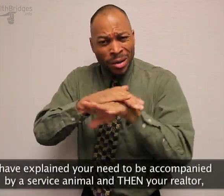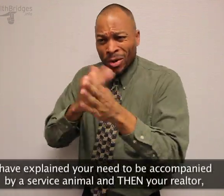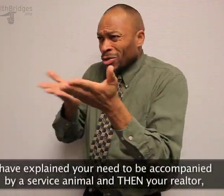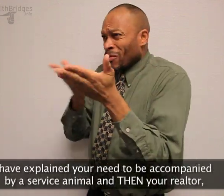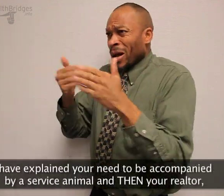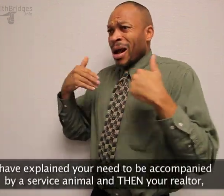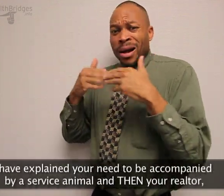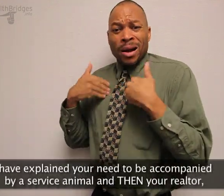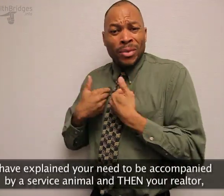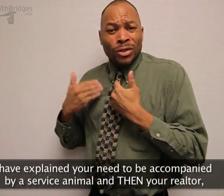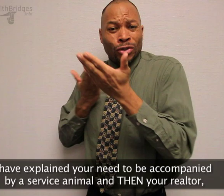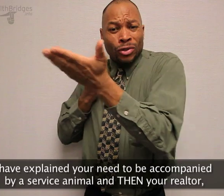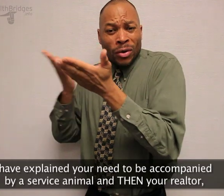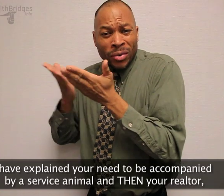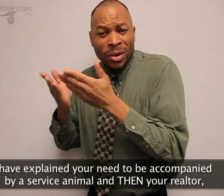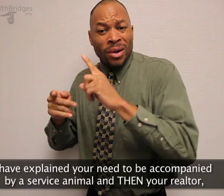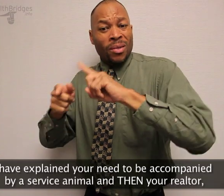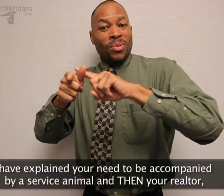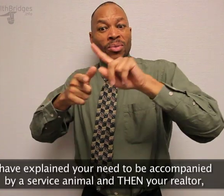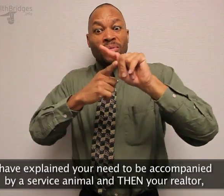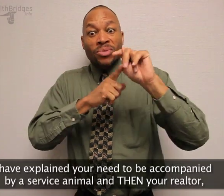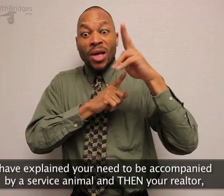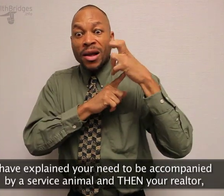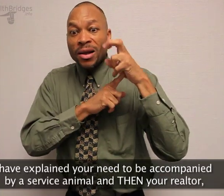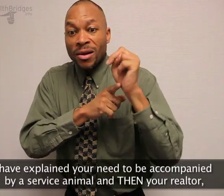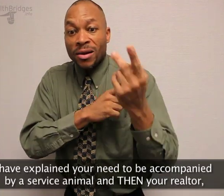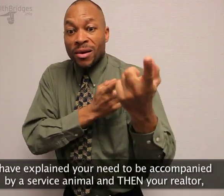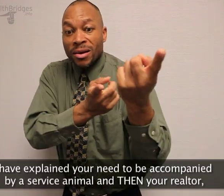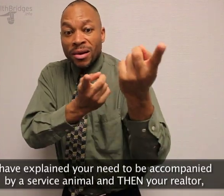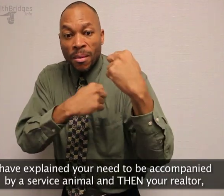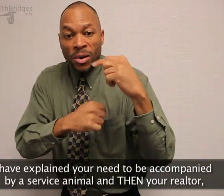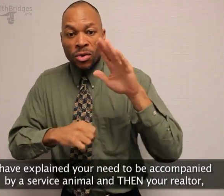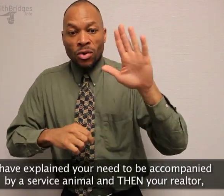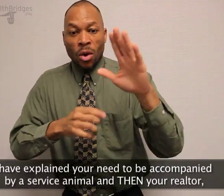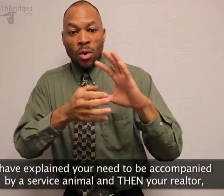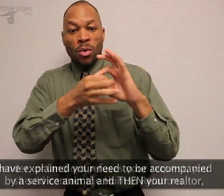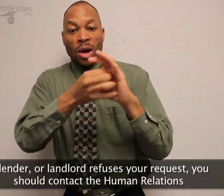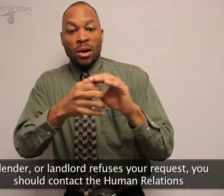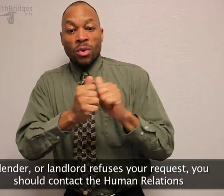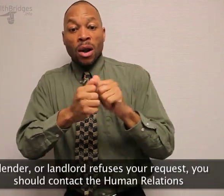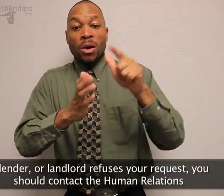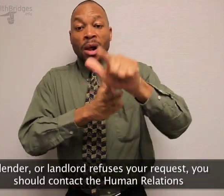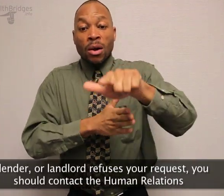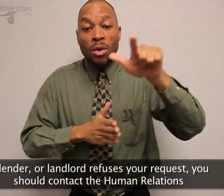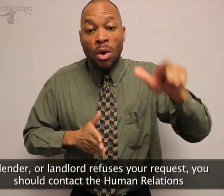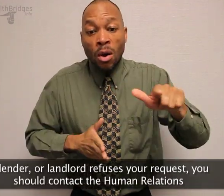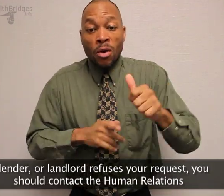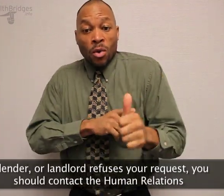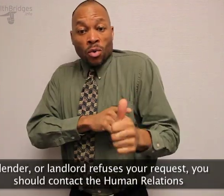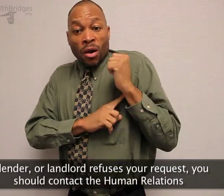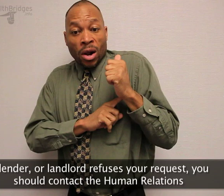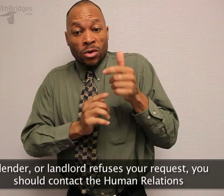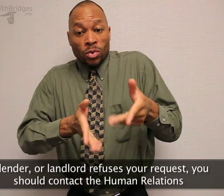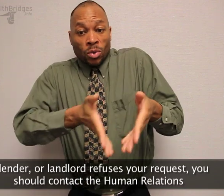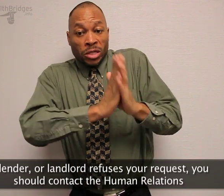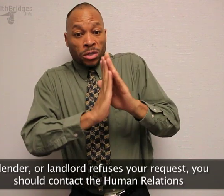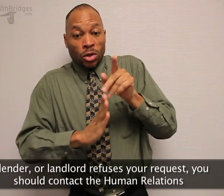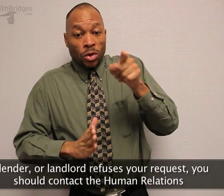be accompanied by a service animal, and then your realtor, lender, or landlord refuses